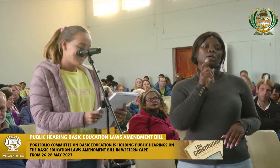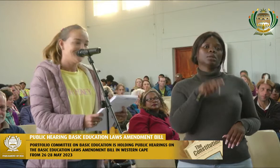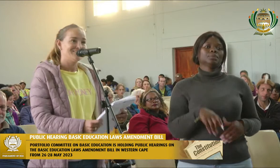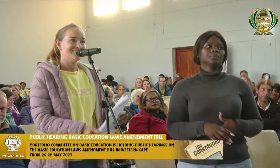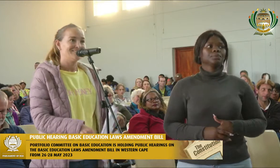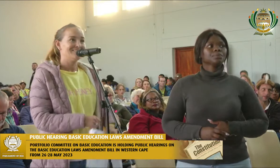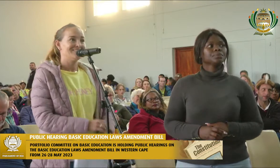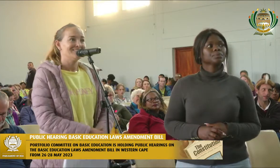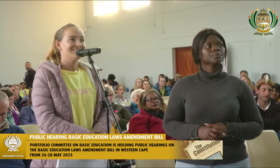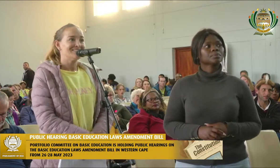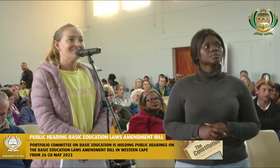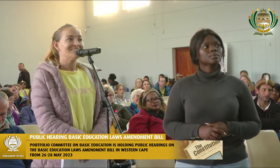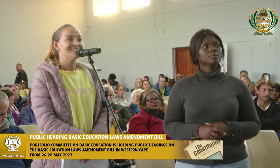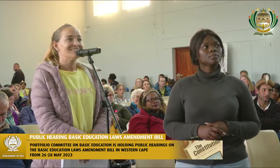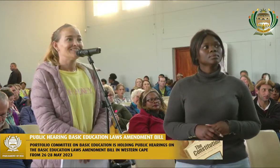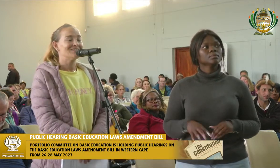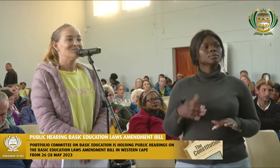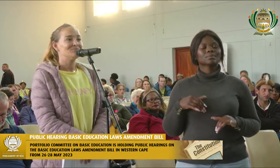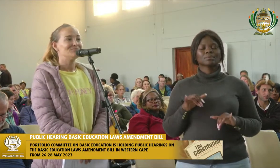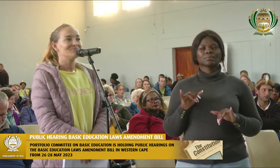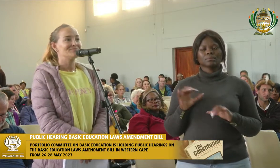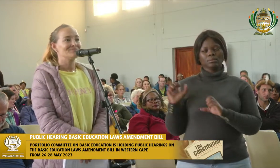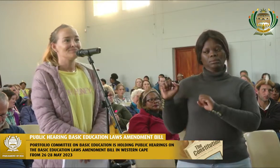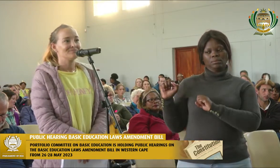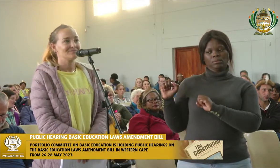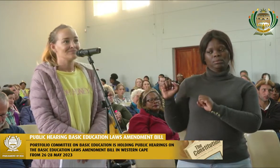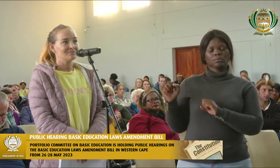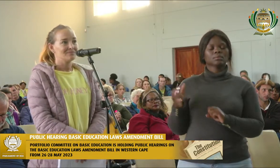Just wait a bit, colleagues.